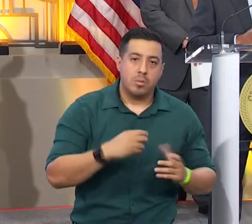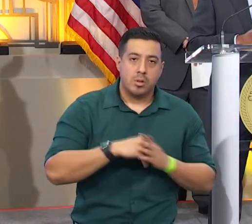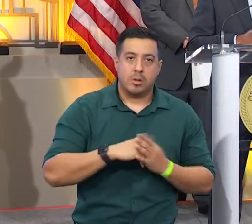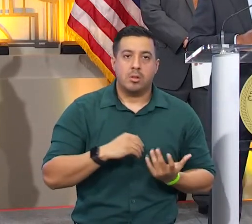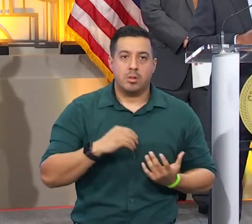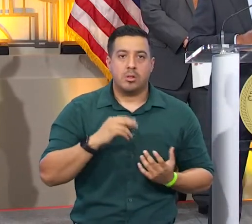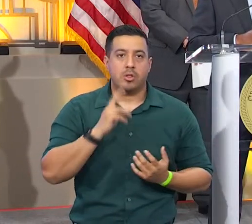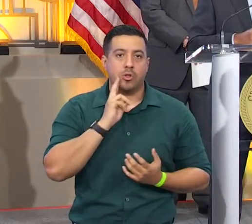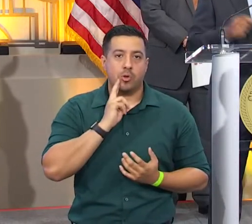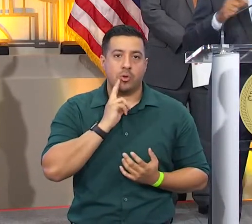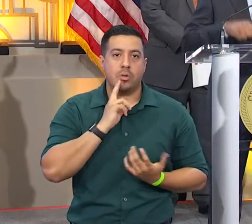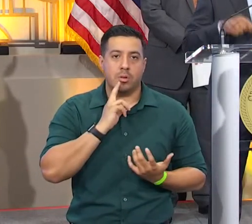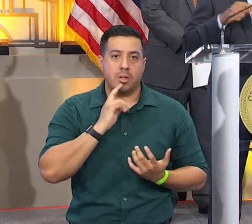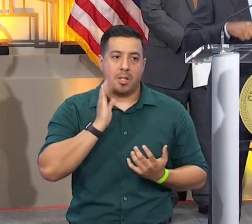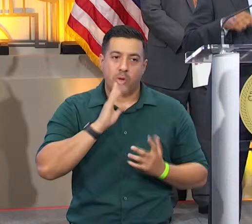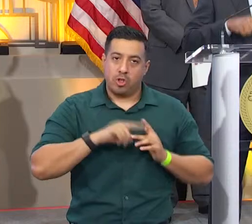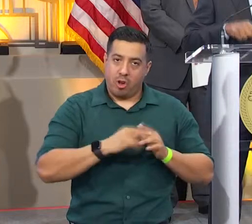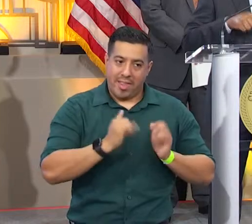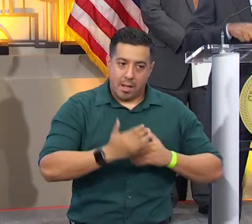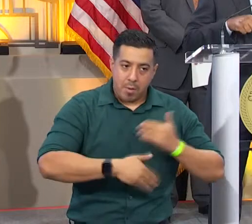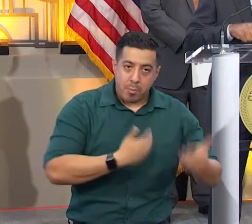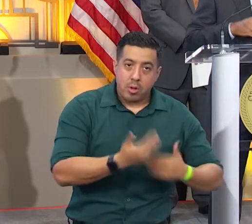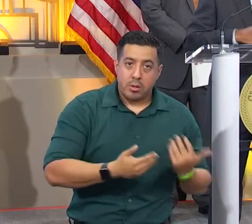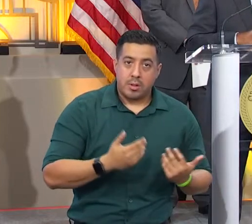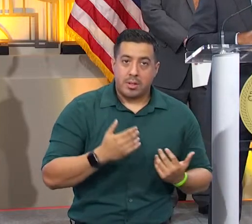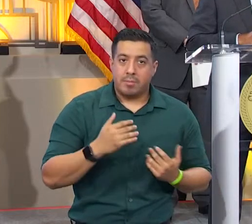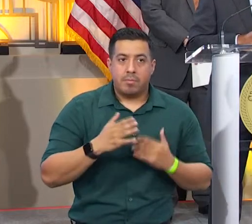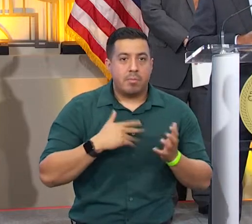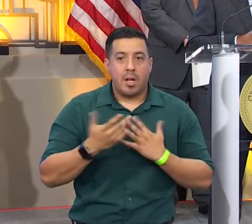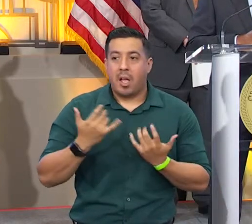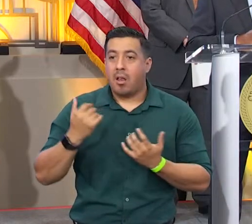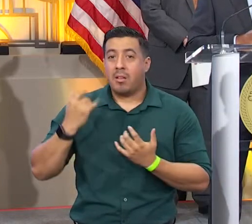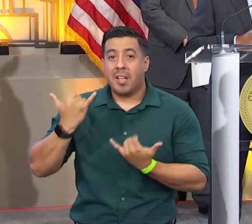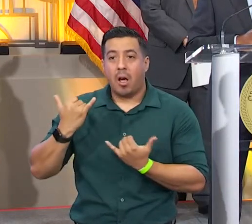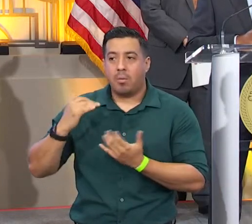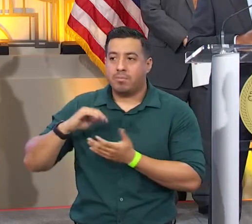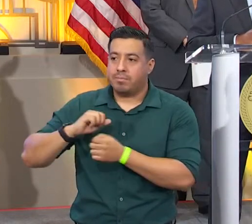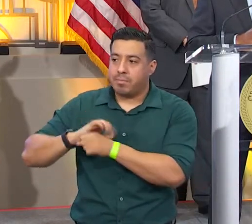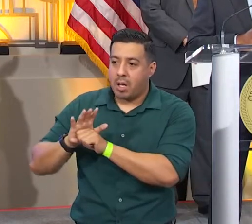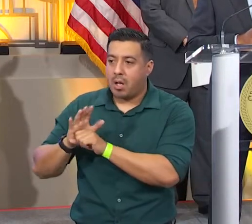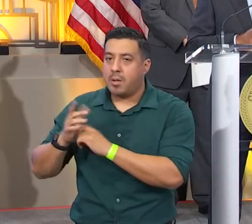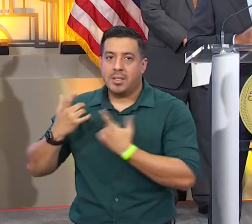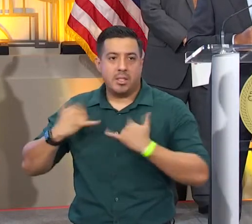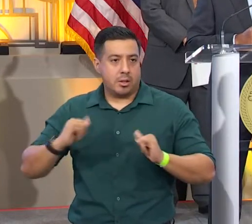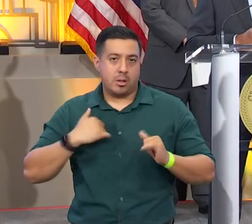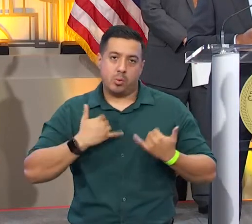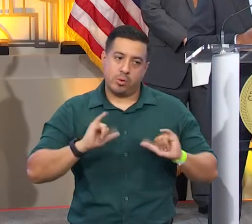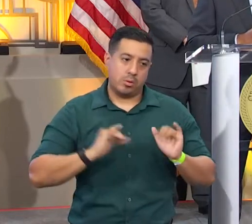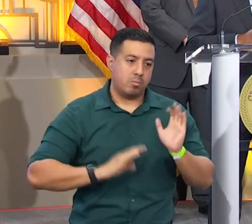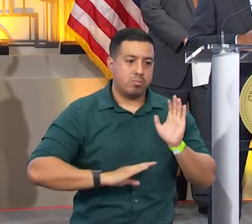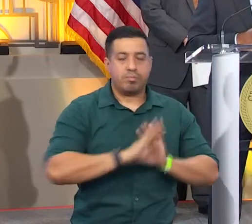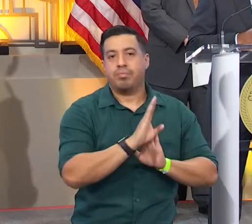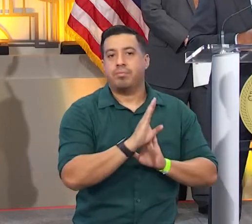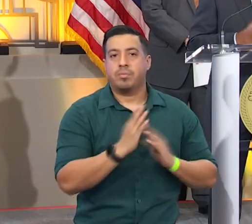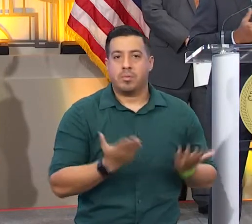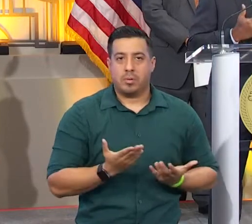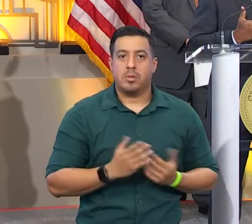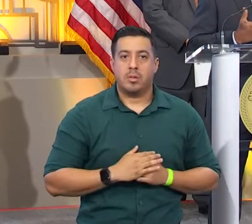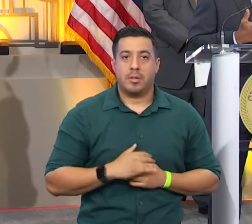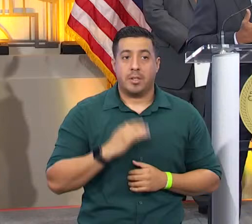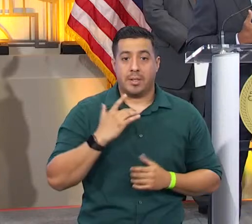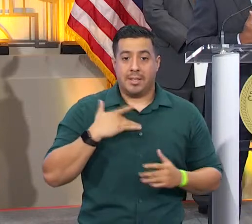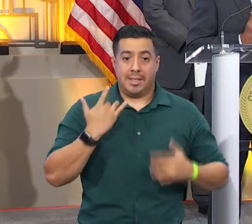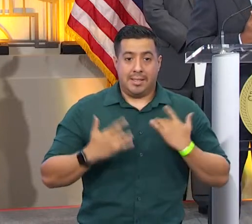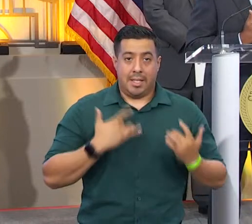you start that preparation even when you're in the midst of this pandemic. So what an exciting way to